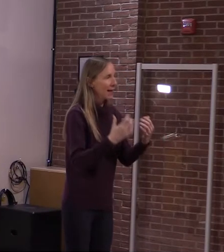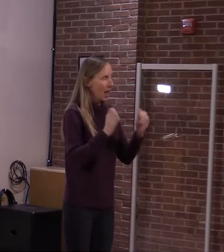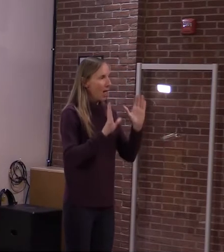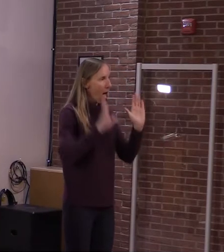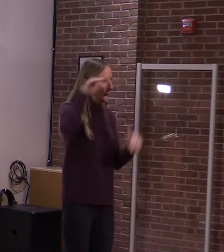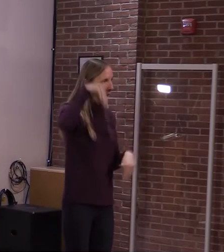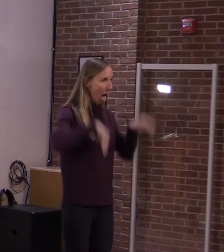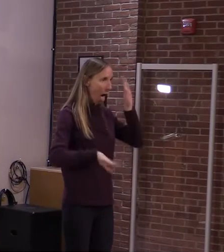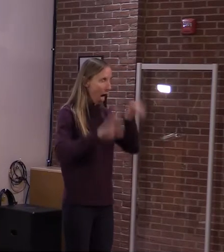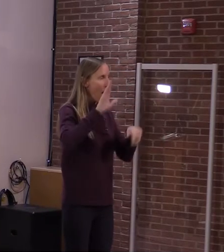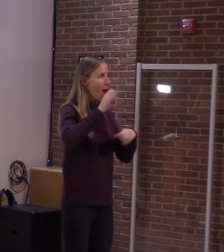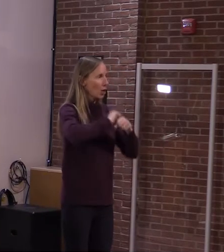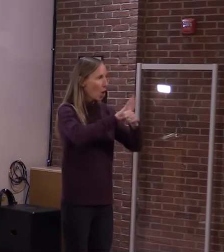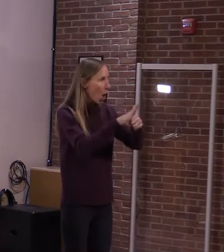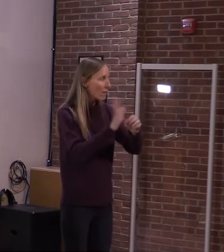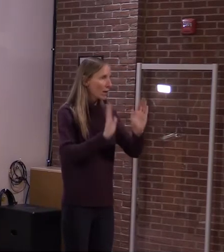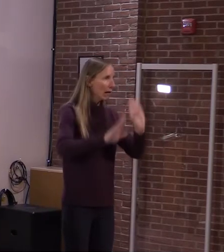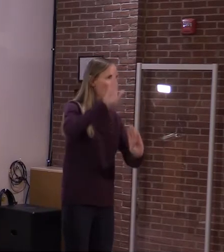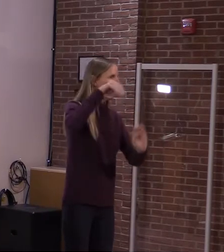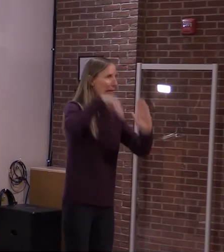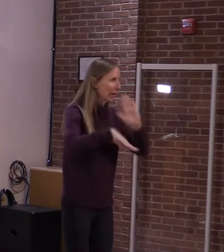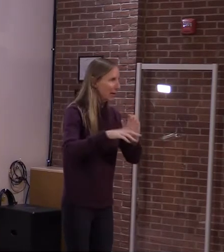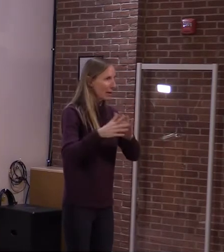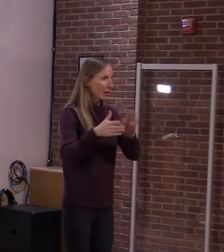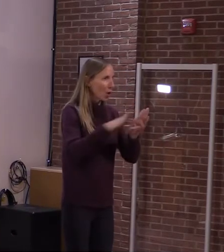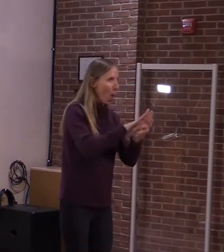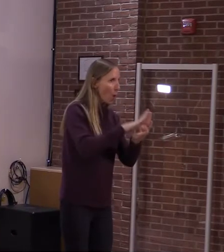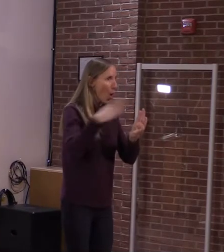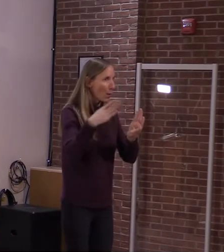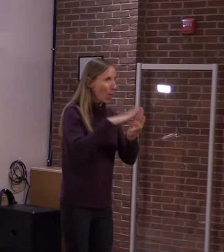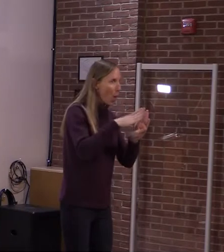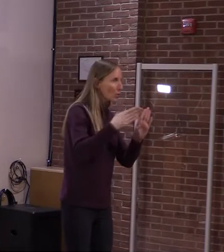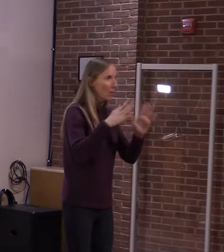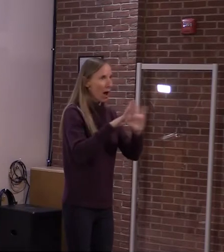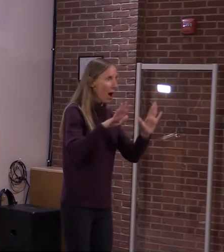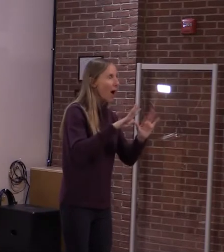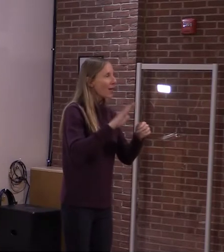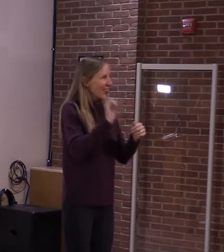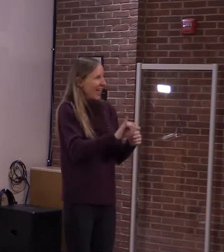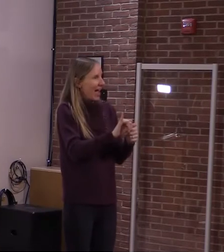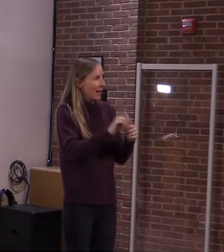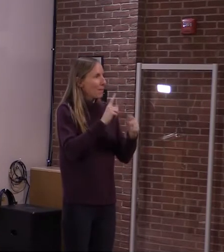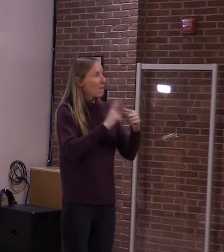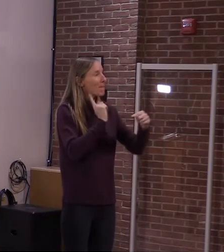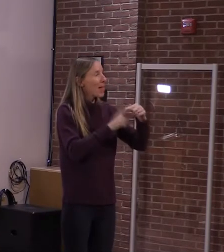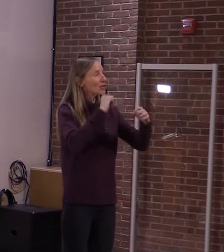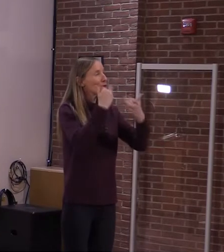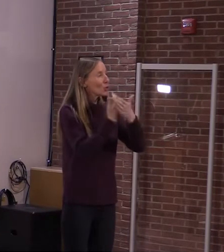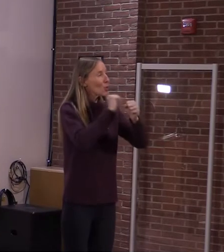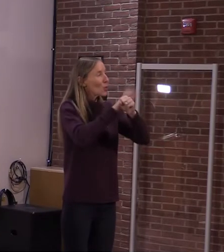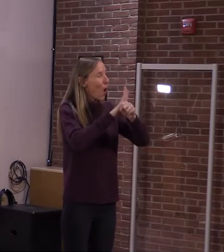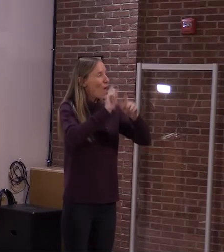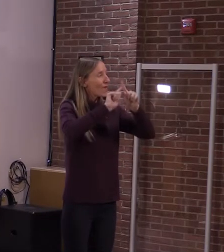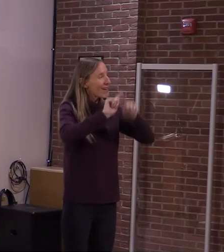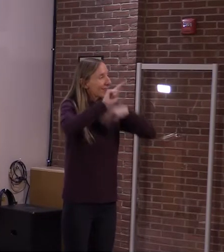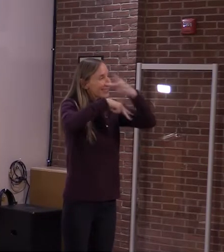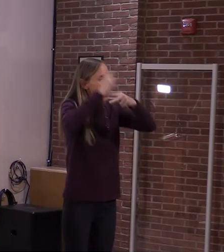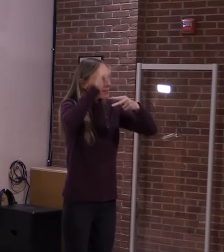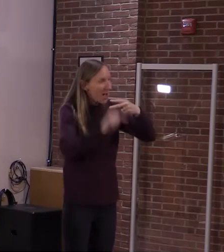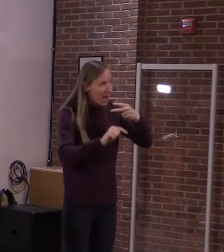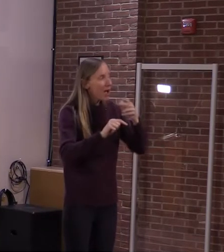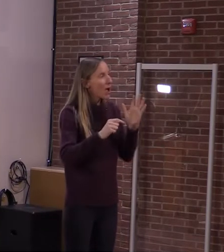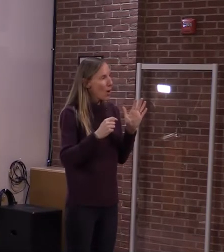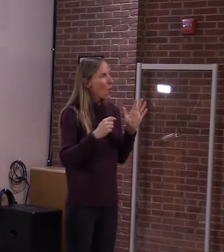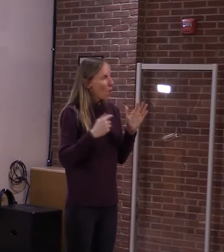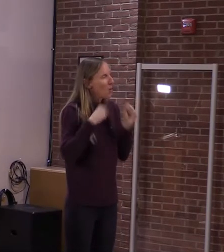downs of the pandemic, you know, as the governor mentioned, the new variants and so forth. So it's continued effort. It's really been working really well.